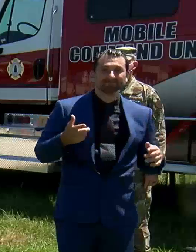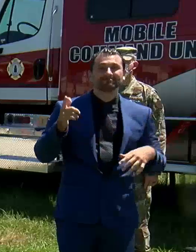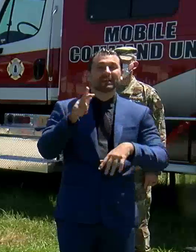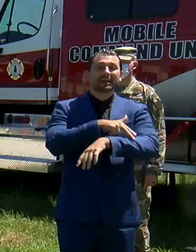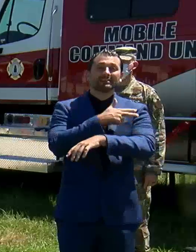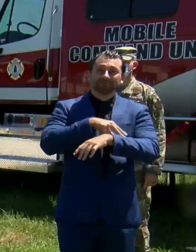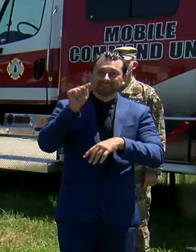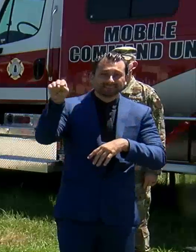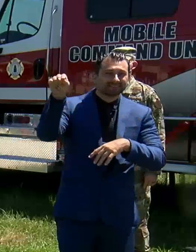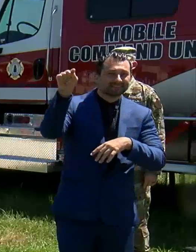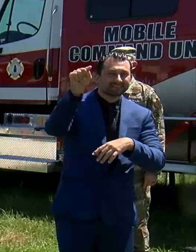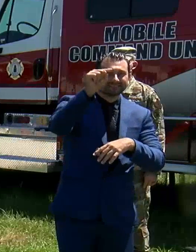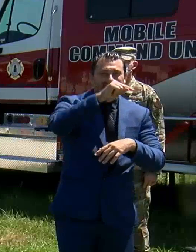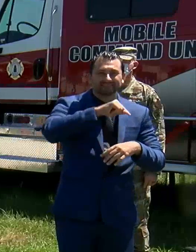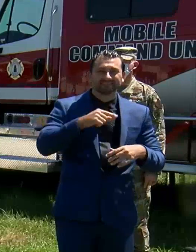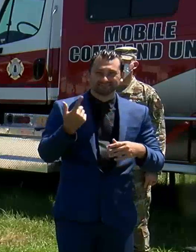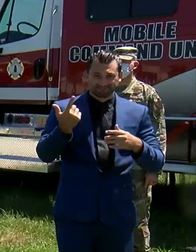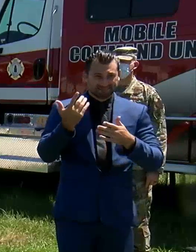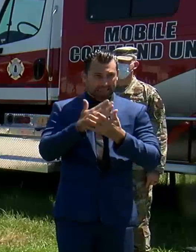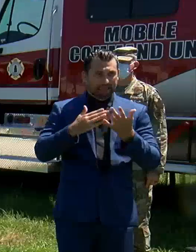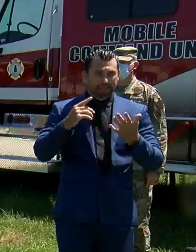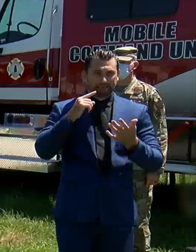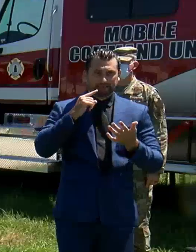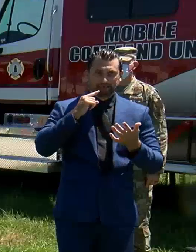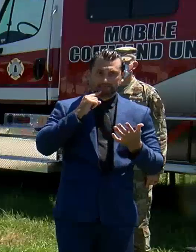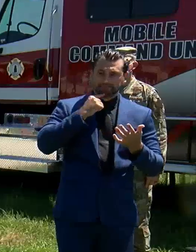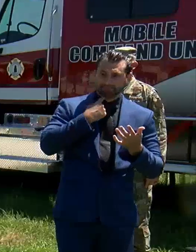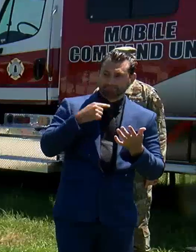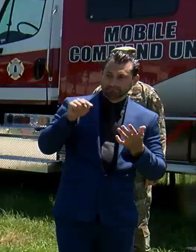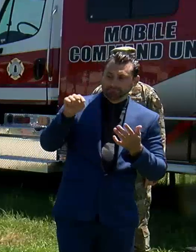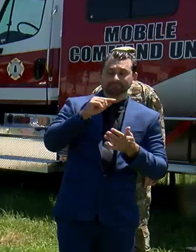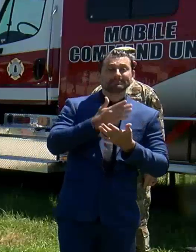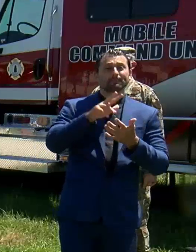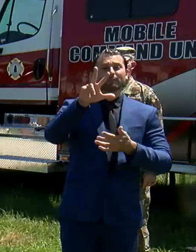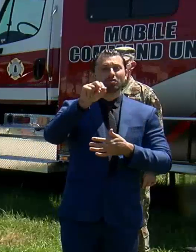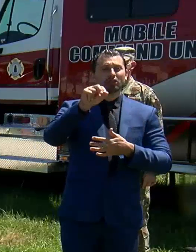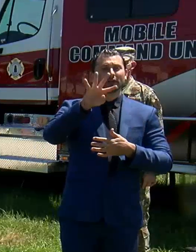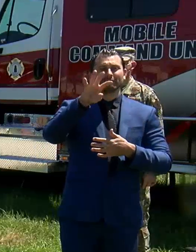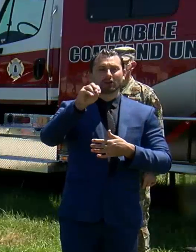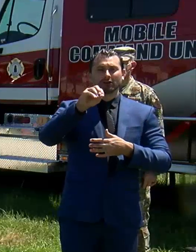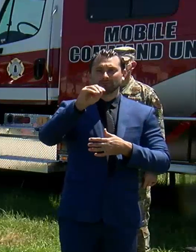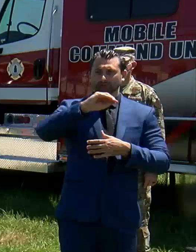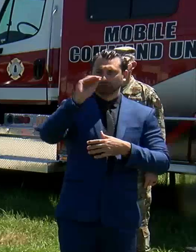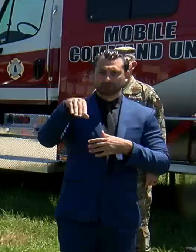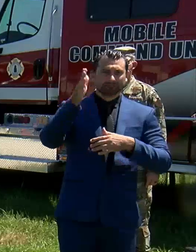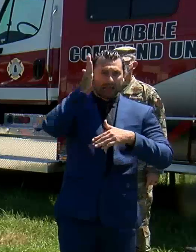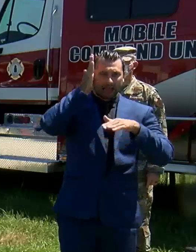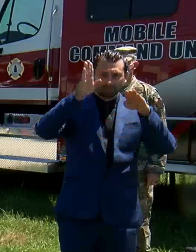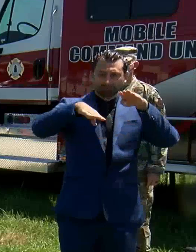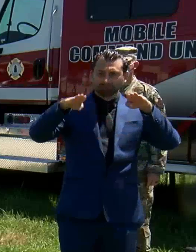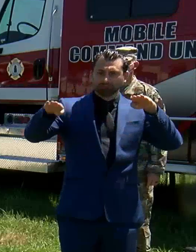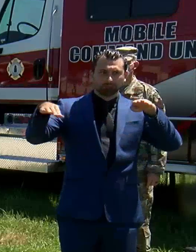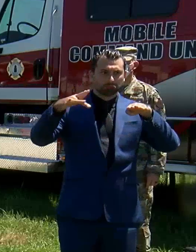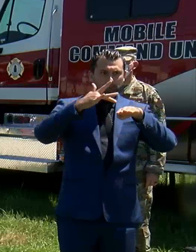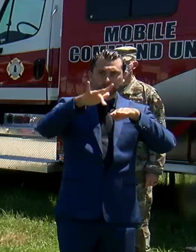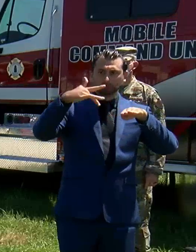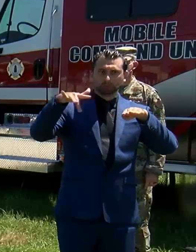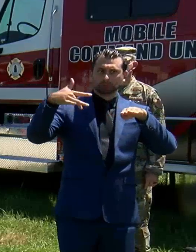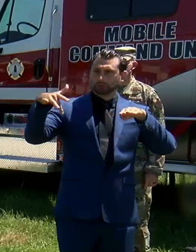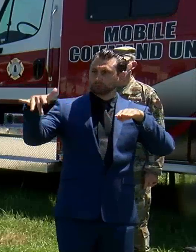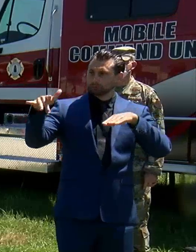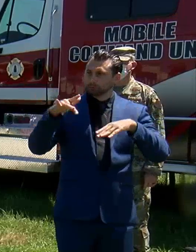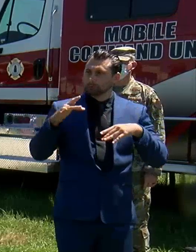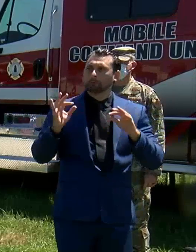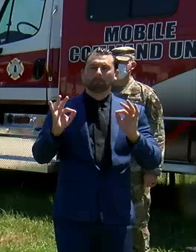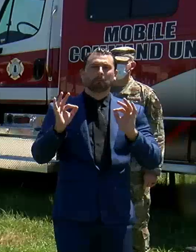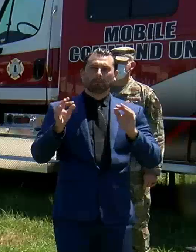45% of all beds have been empty in the state of Florida. You'll start to see that change because we have the elective surgeries turned on, so